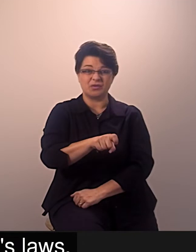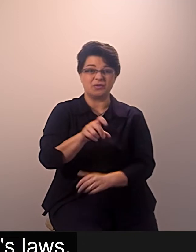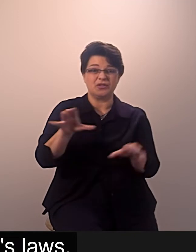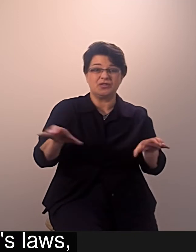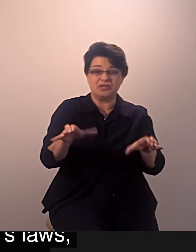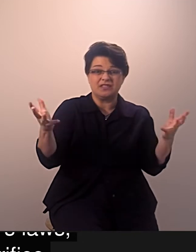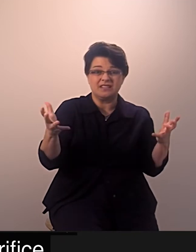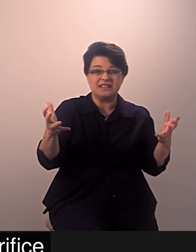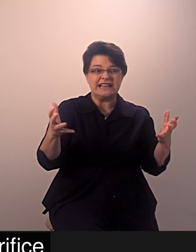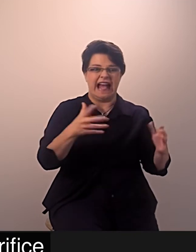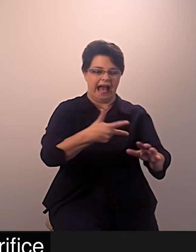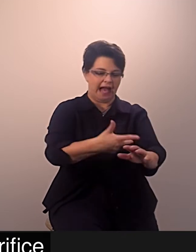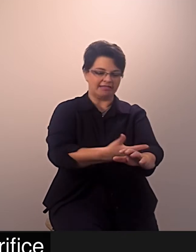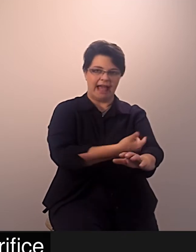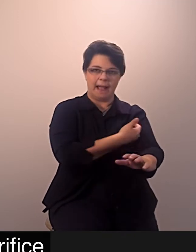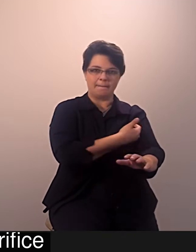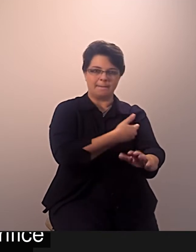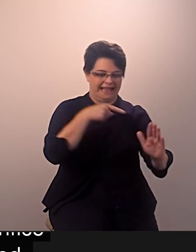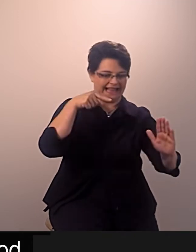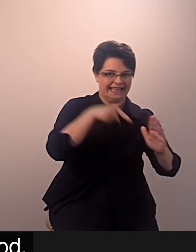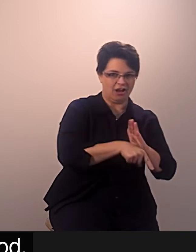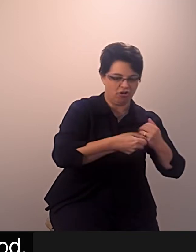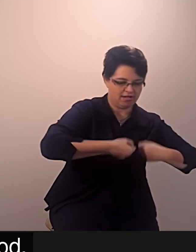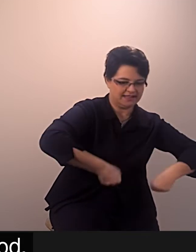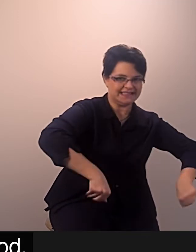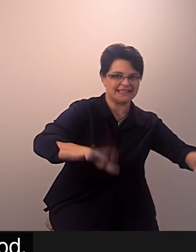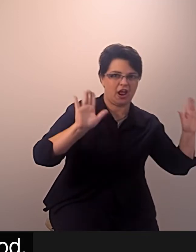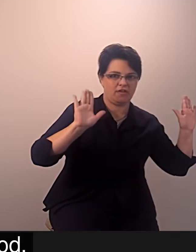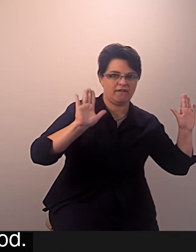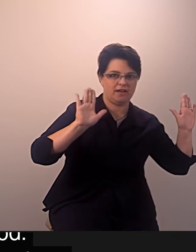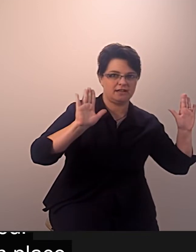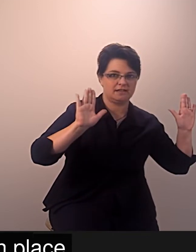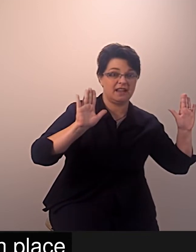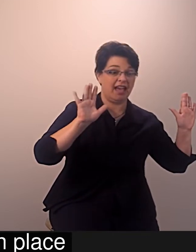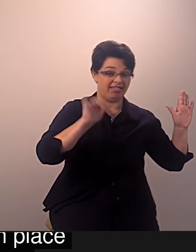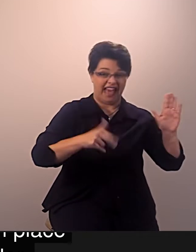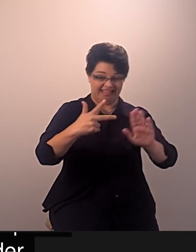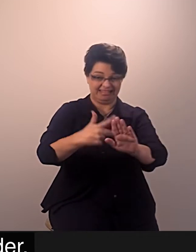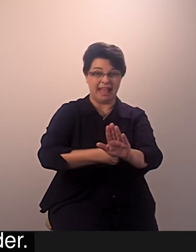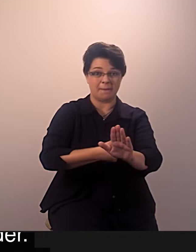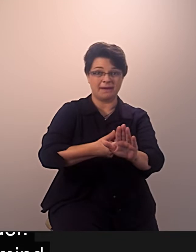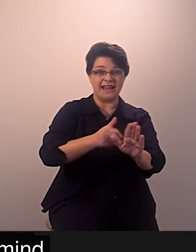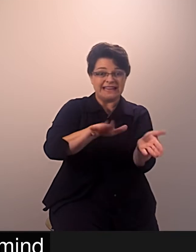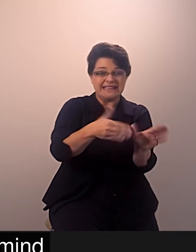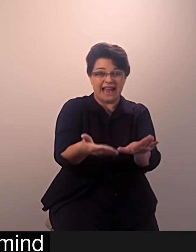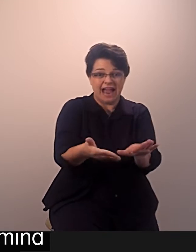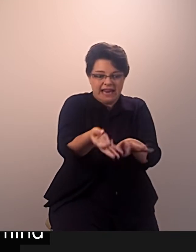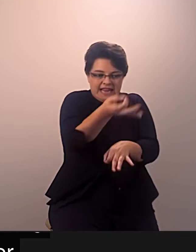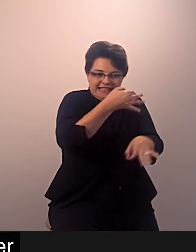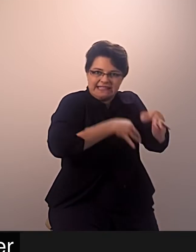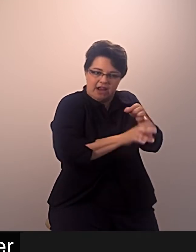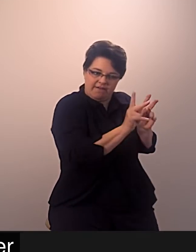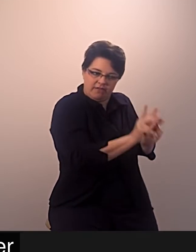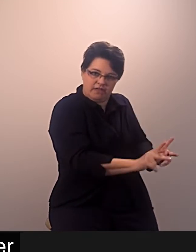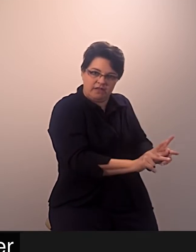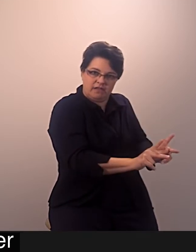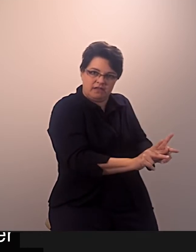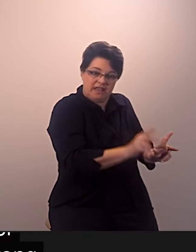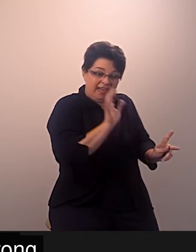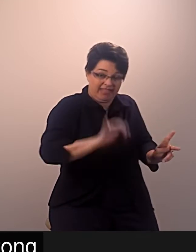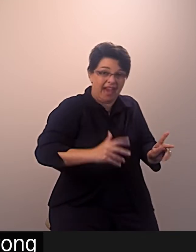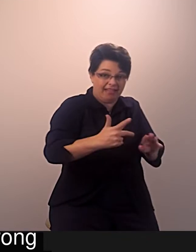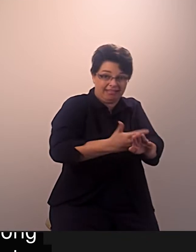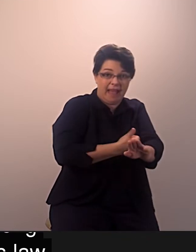God. The lamb died in place of the offender. This would remind the offender that it was wrong to break God's